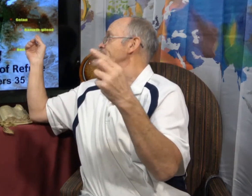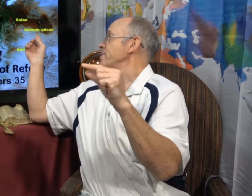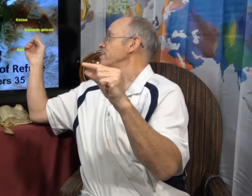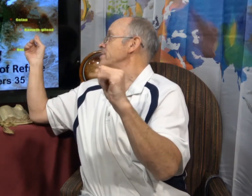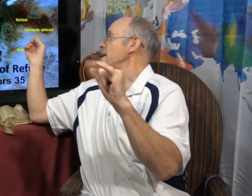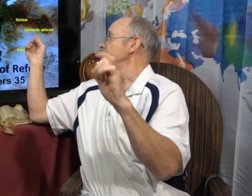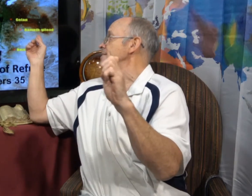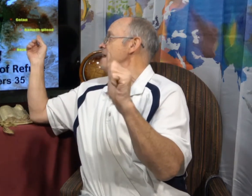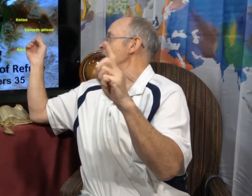Ramatik, Galia,